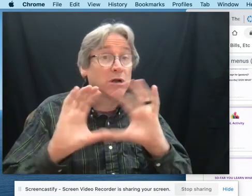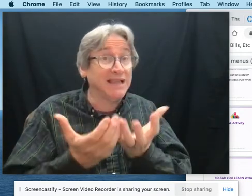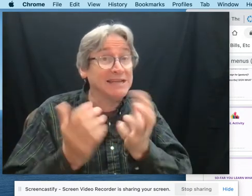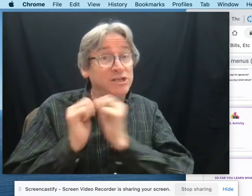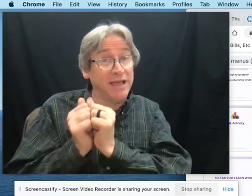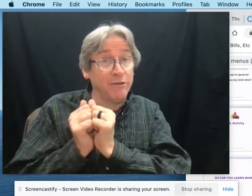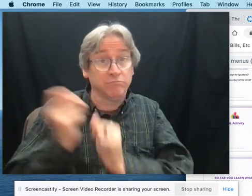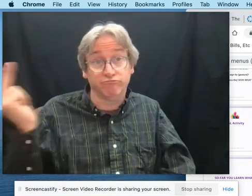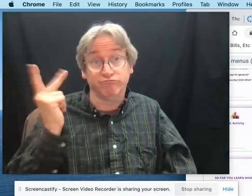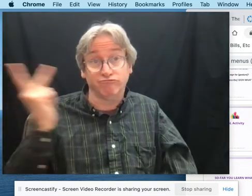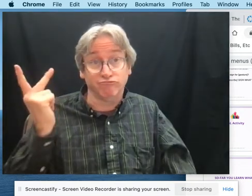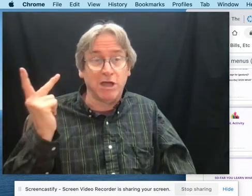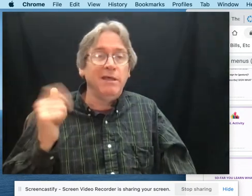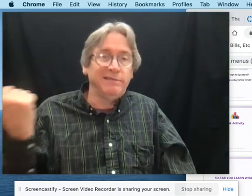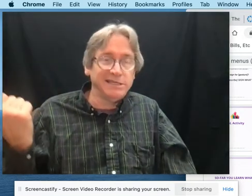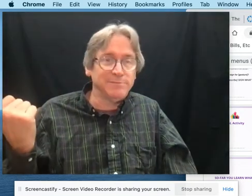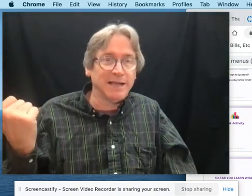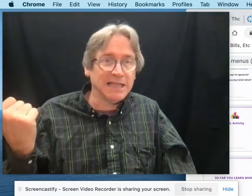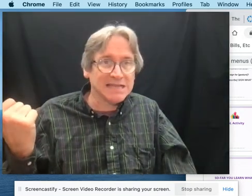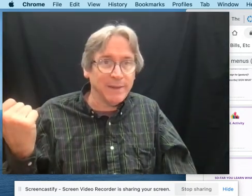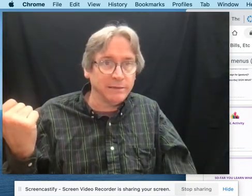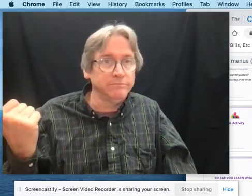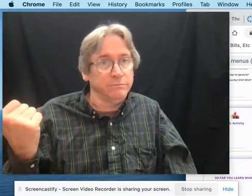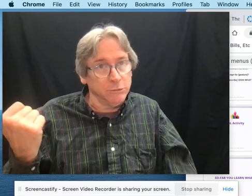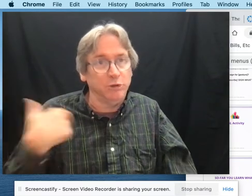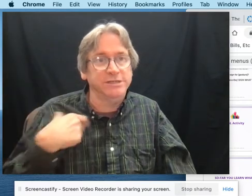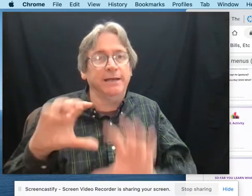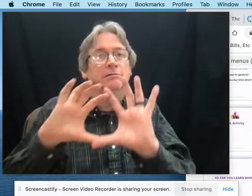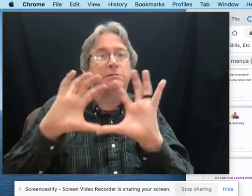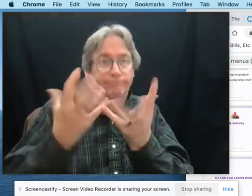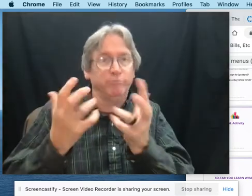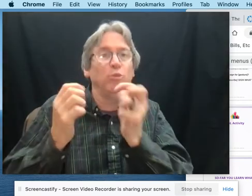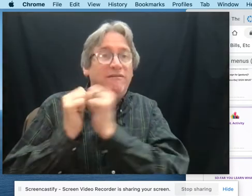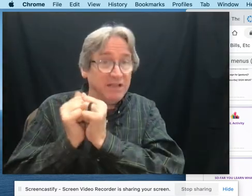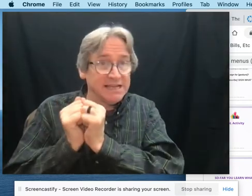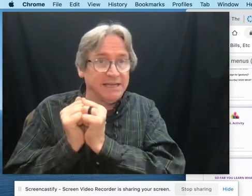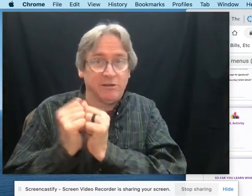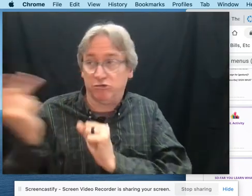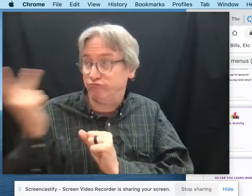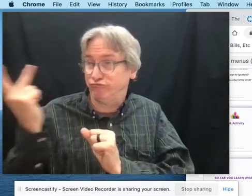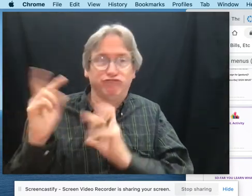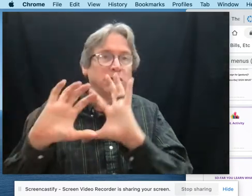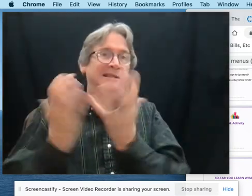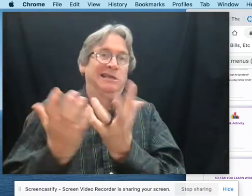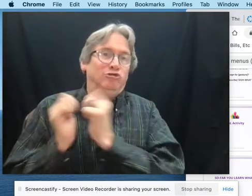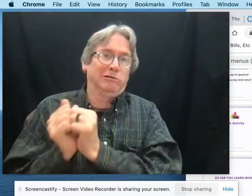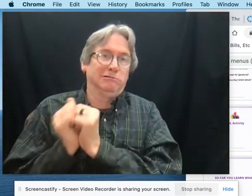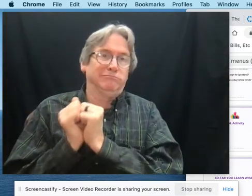Or class together. This is my classmate. You could say, we have class together.